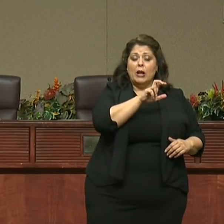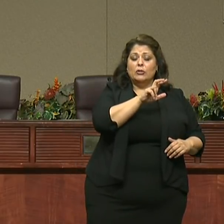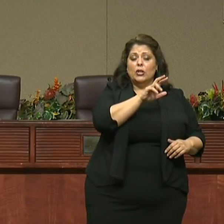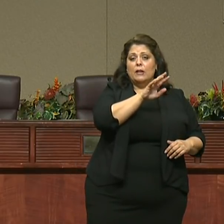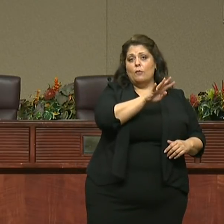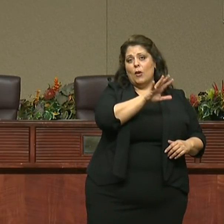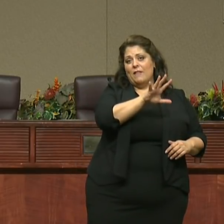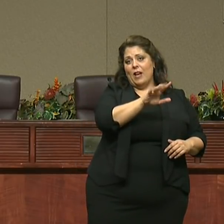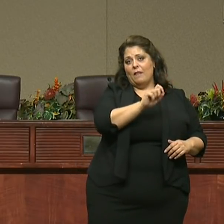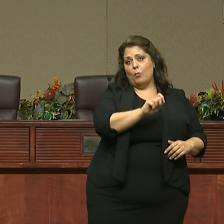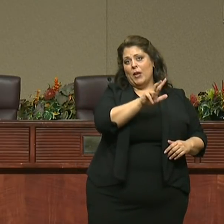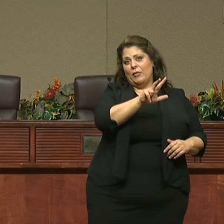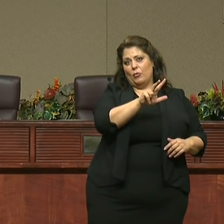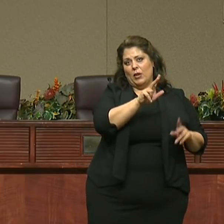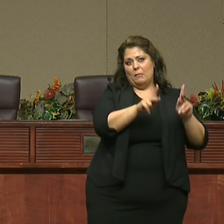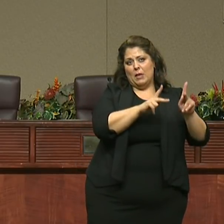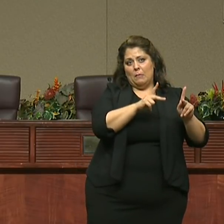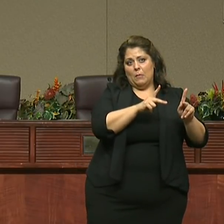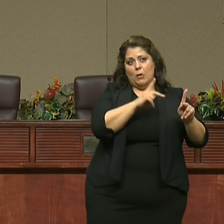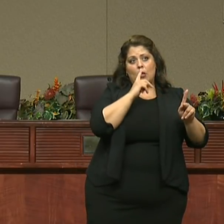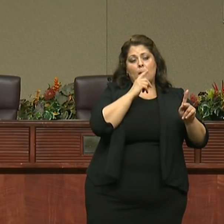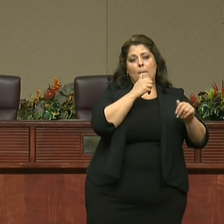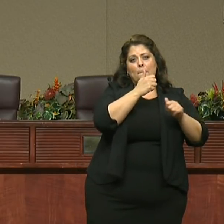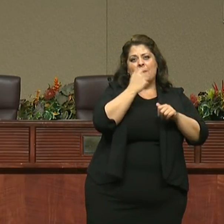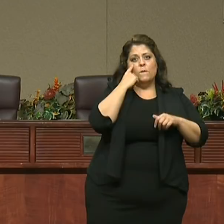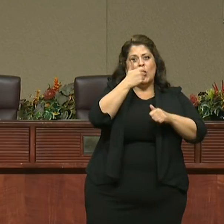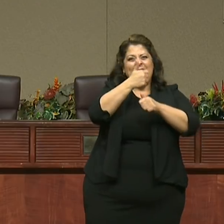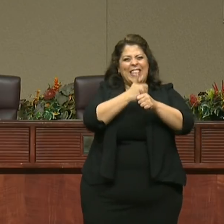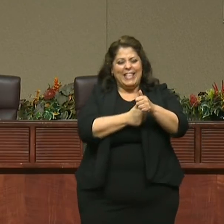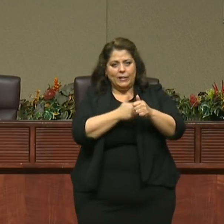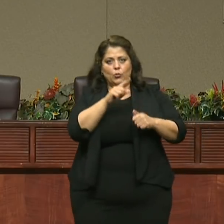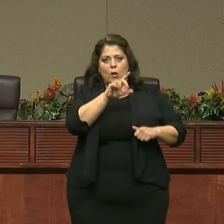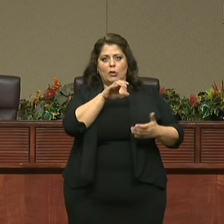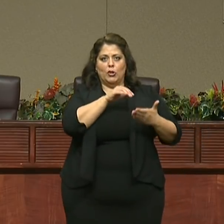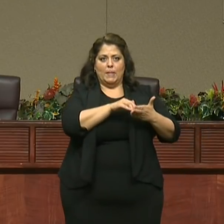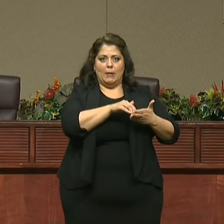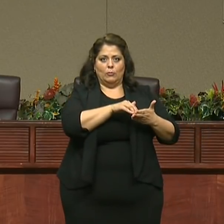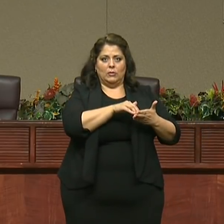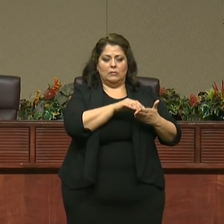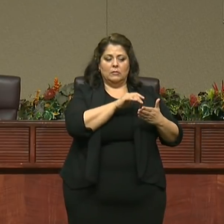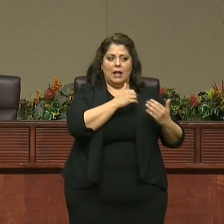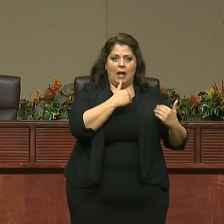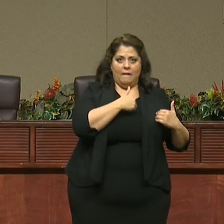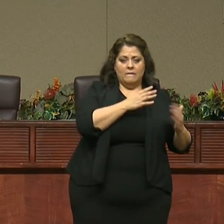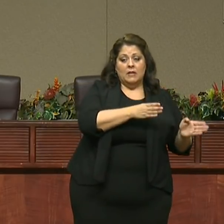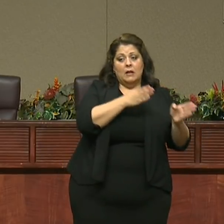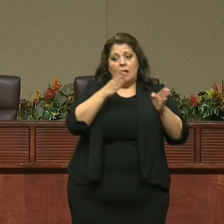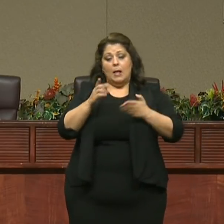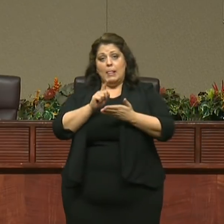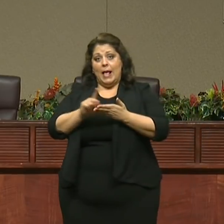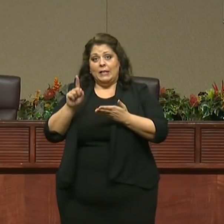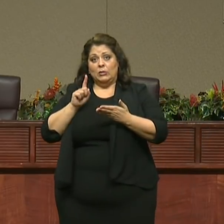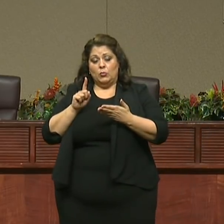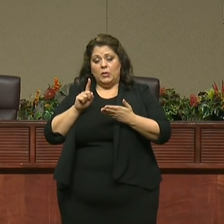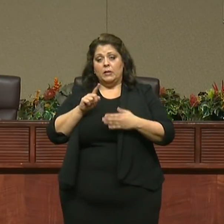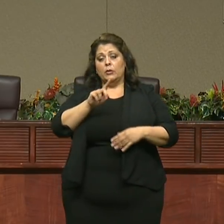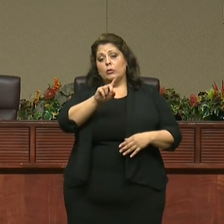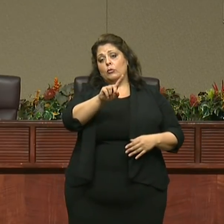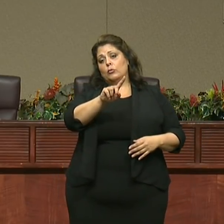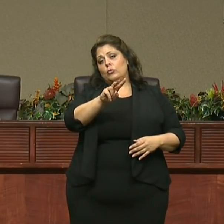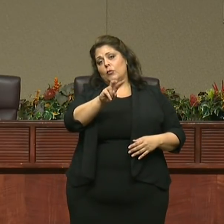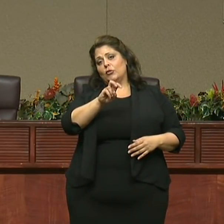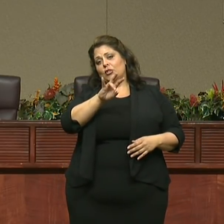345.3 residents per 100,000 with the disease. And last week, we ended up at